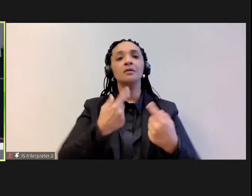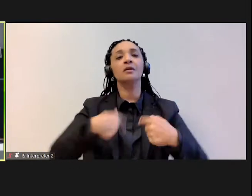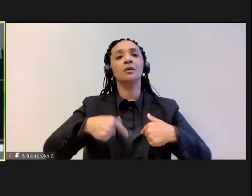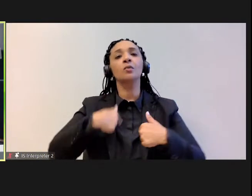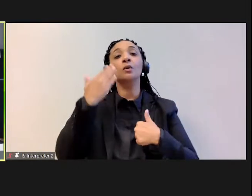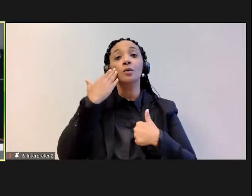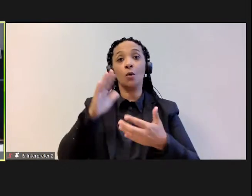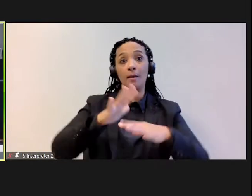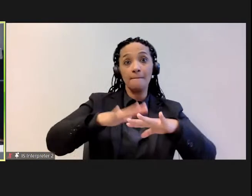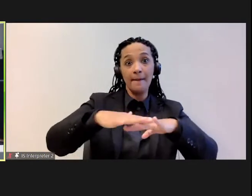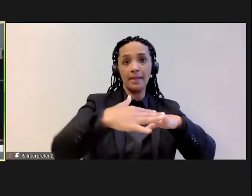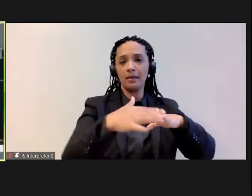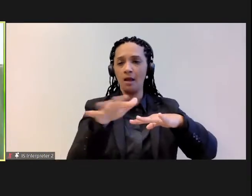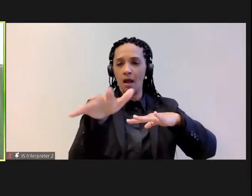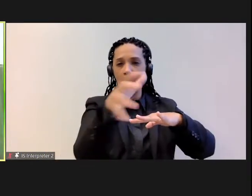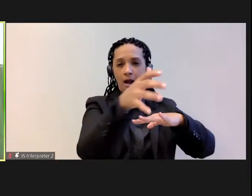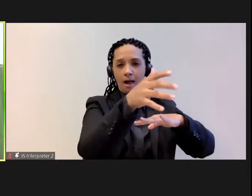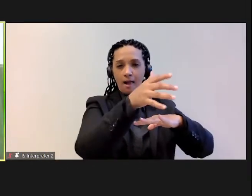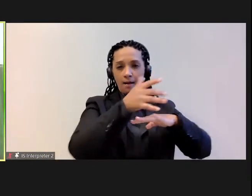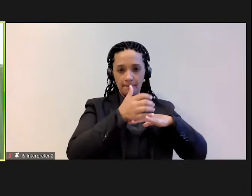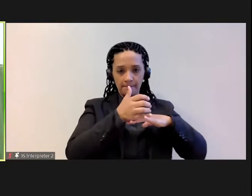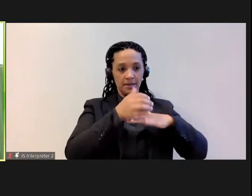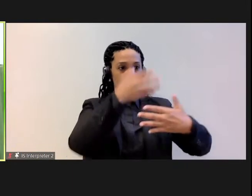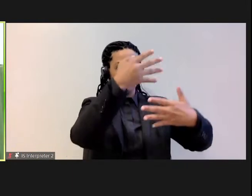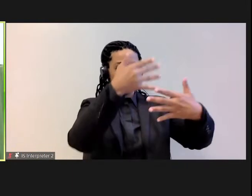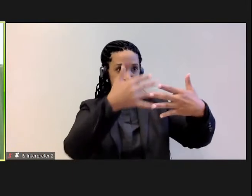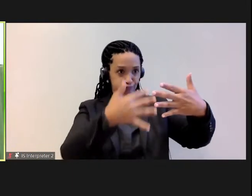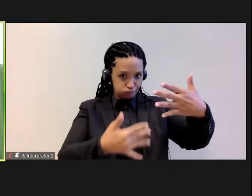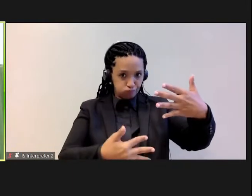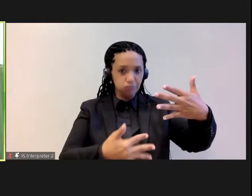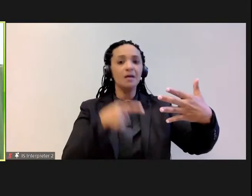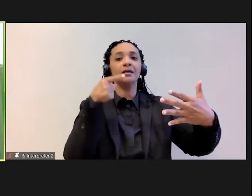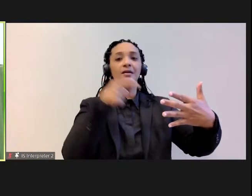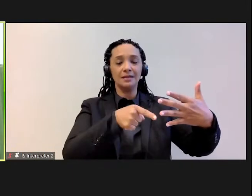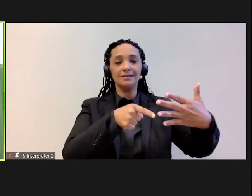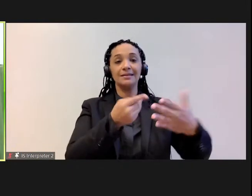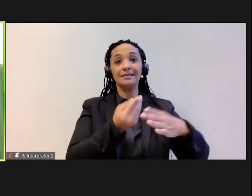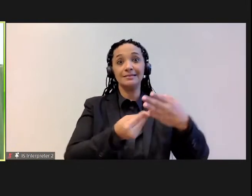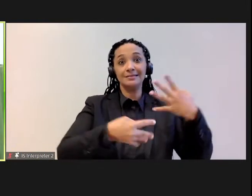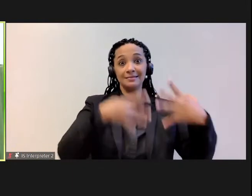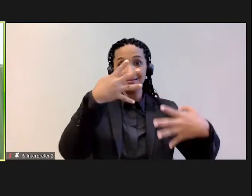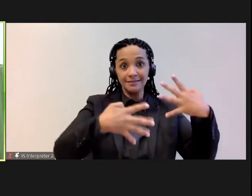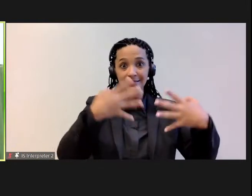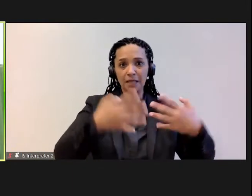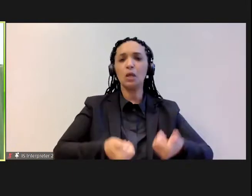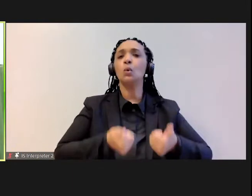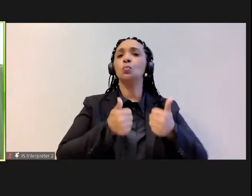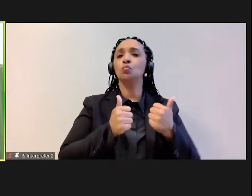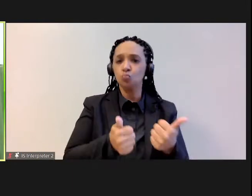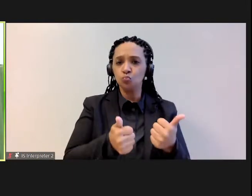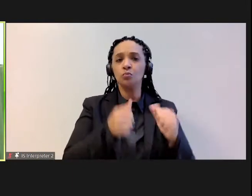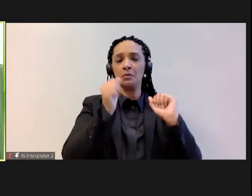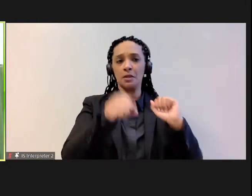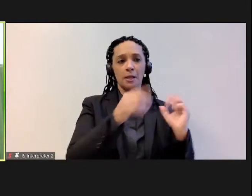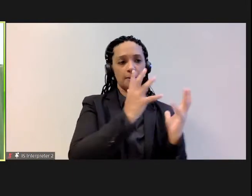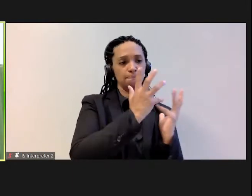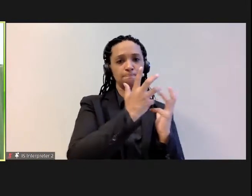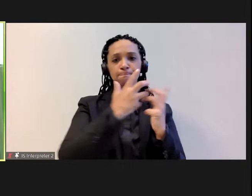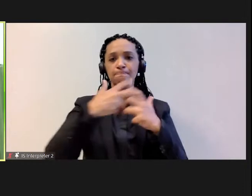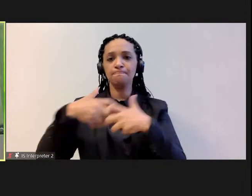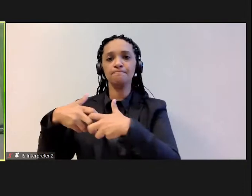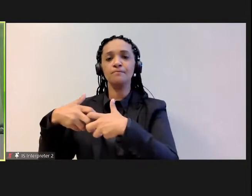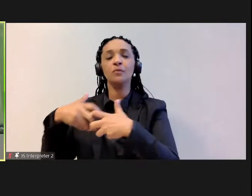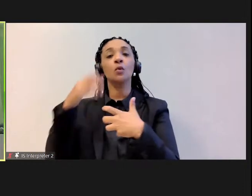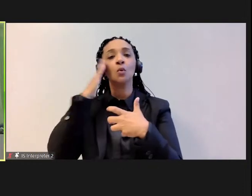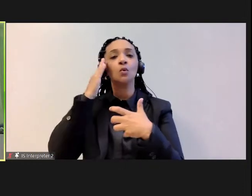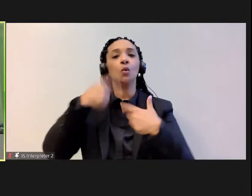data that is geo-referenced, which is of better quality and very useful to analyze